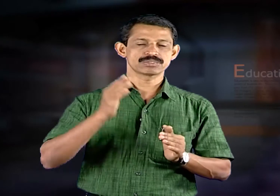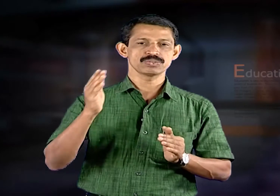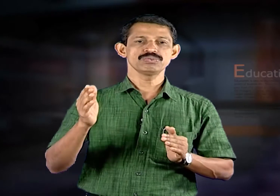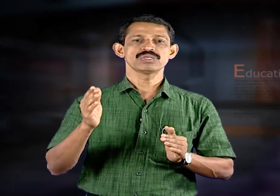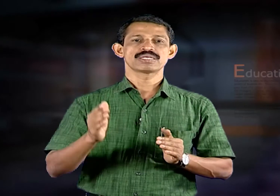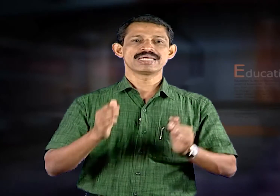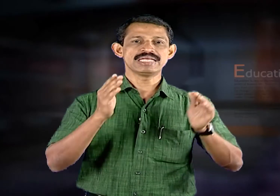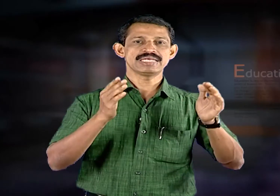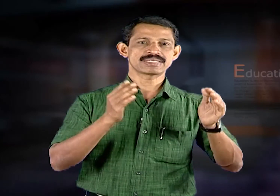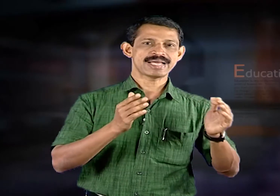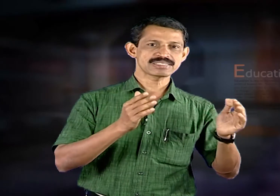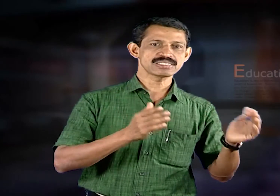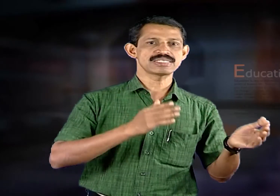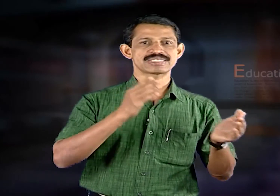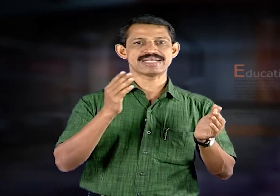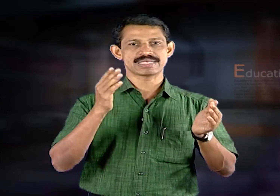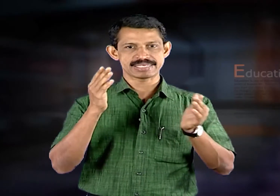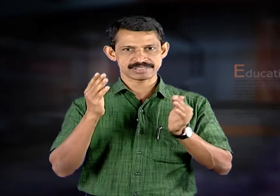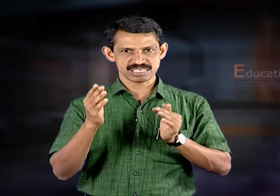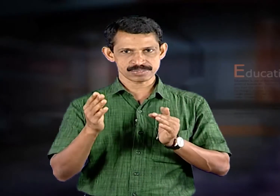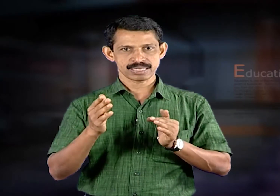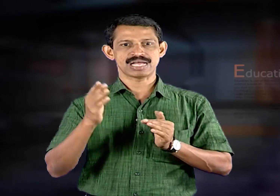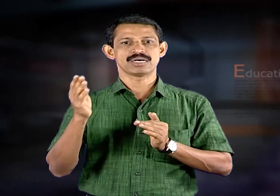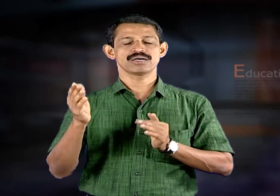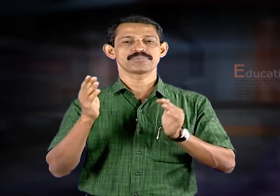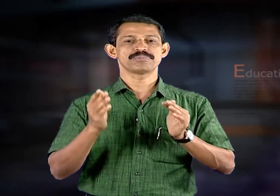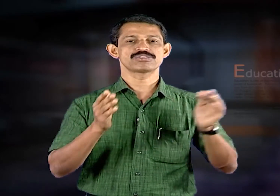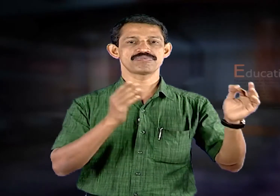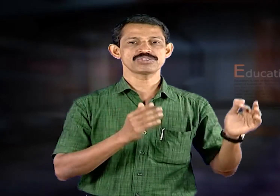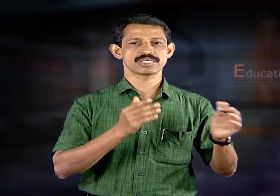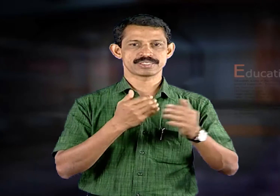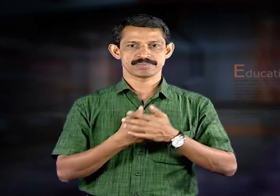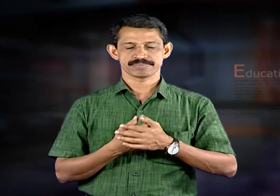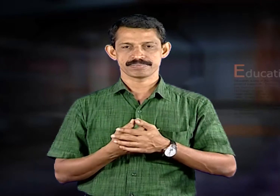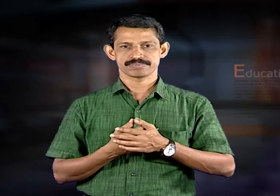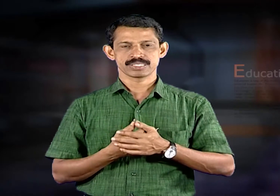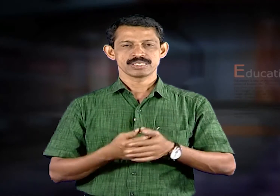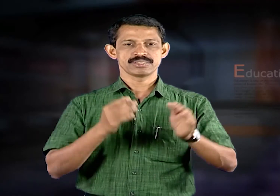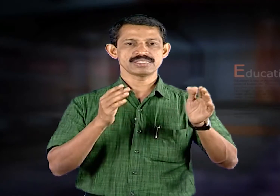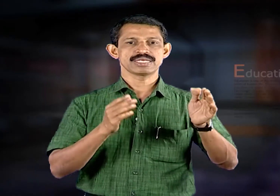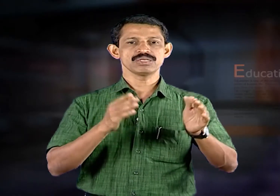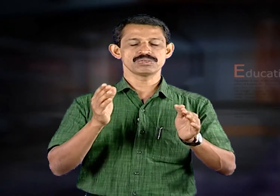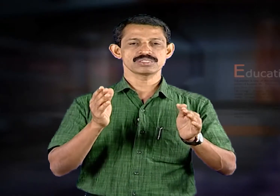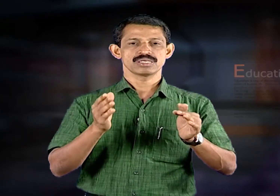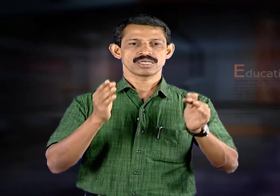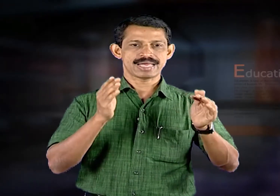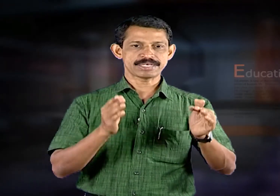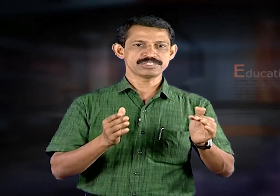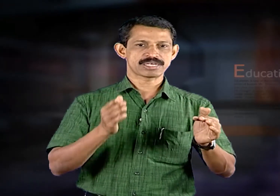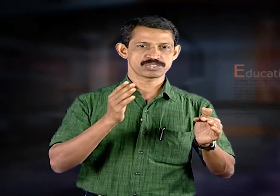through daily interactions and shared relationships among members of a society. This includes language